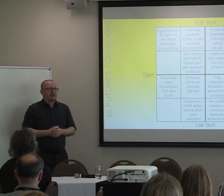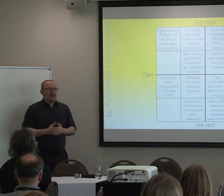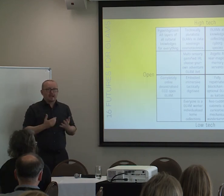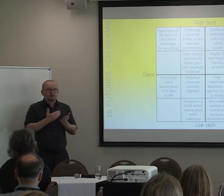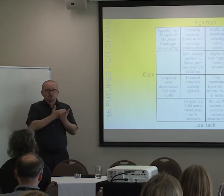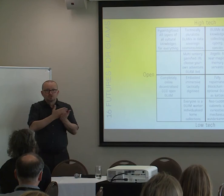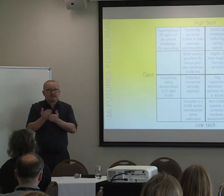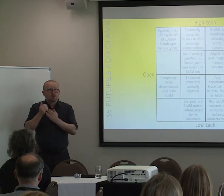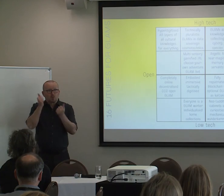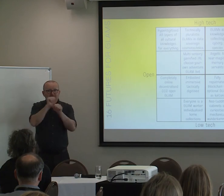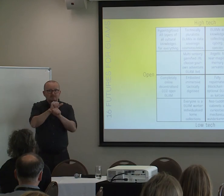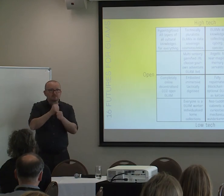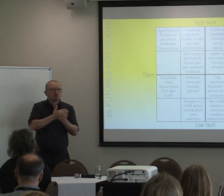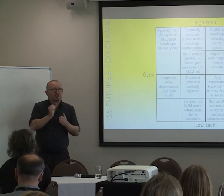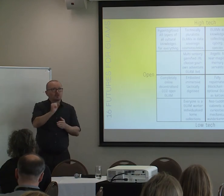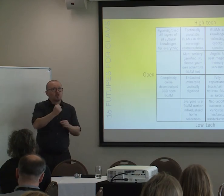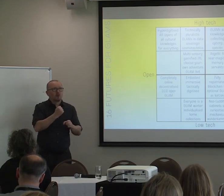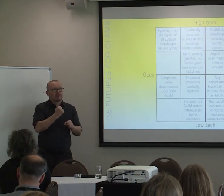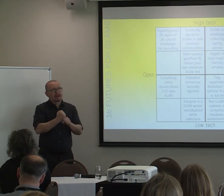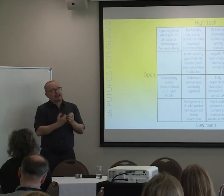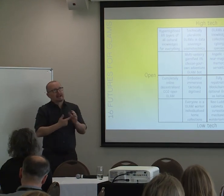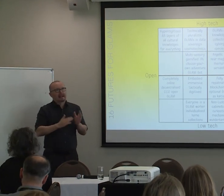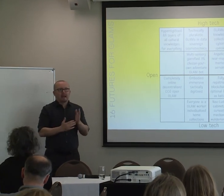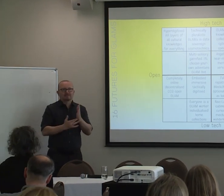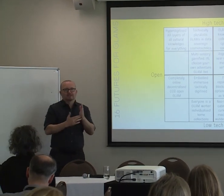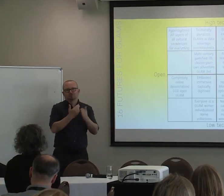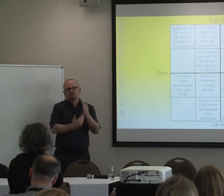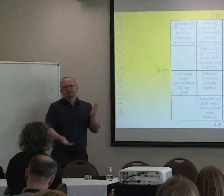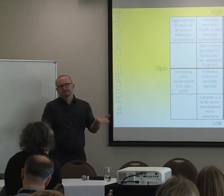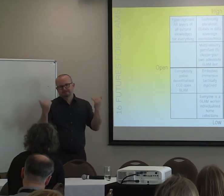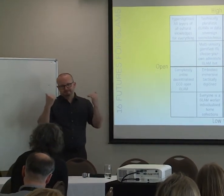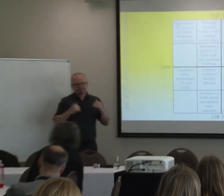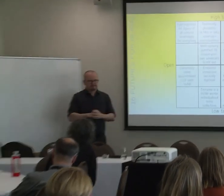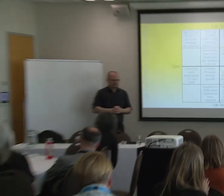wisdom. Share your GLAM tech stories. Thanks. That's it.